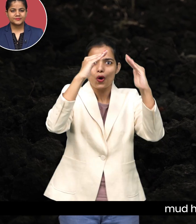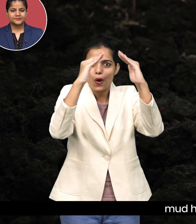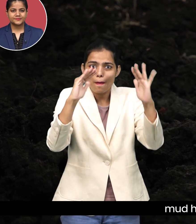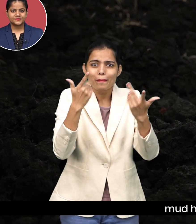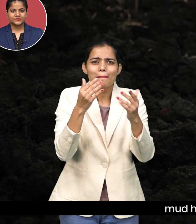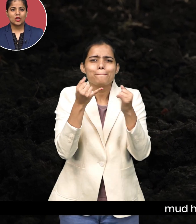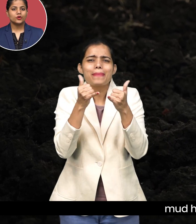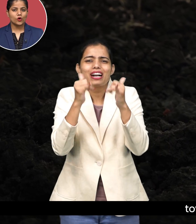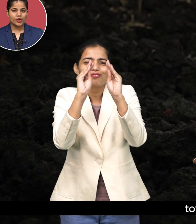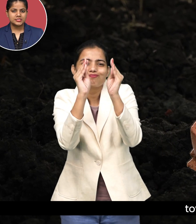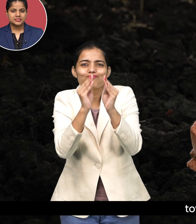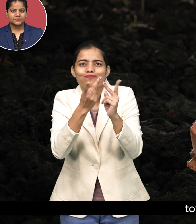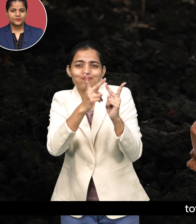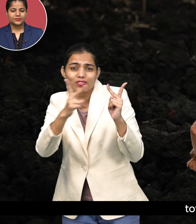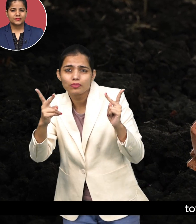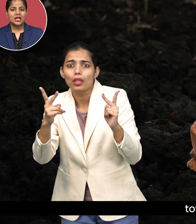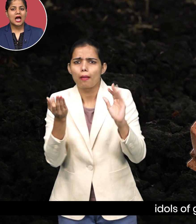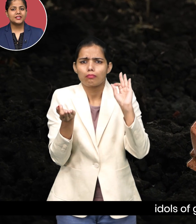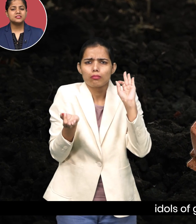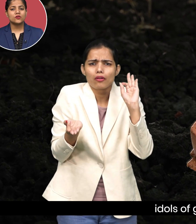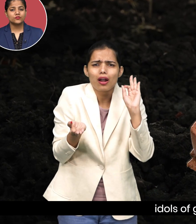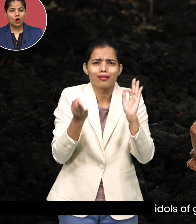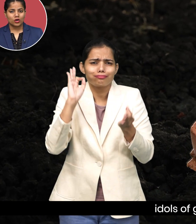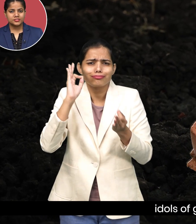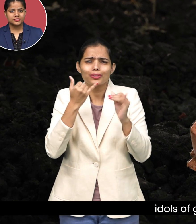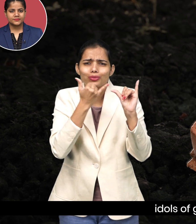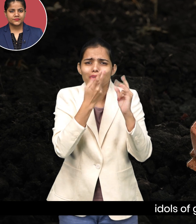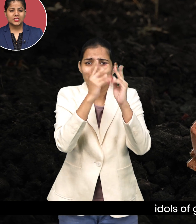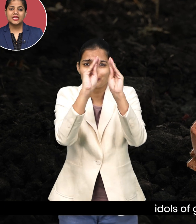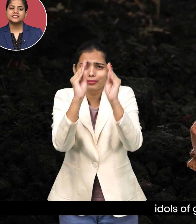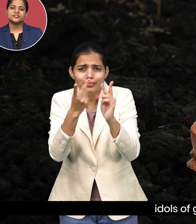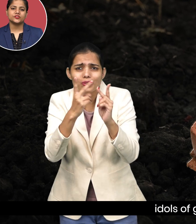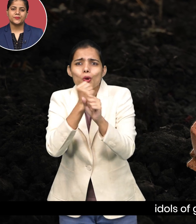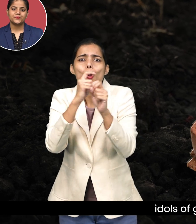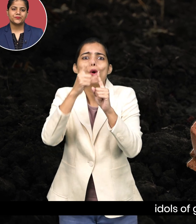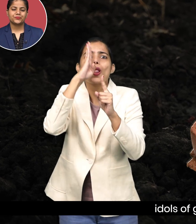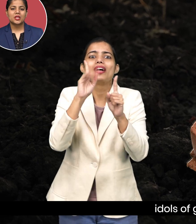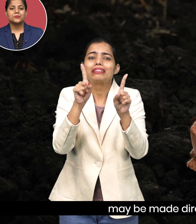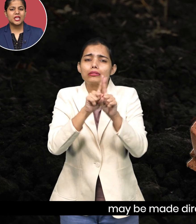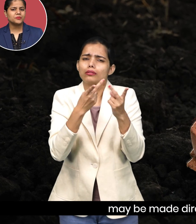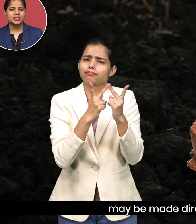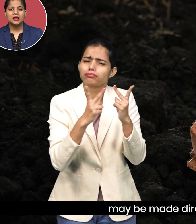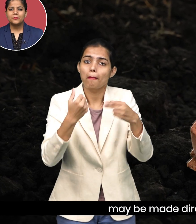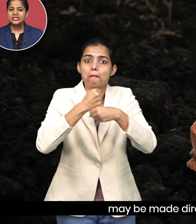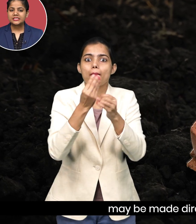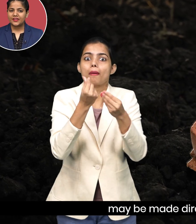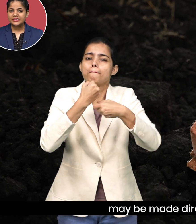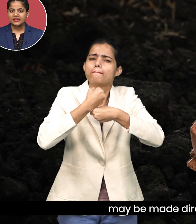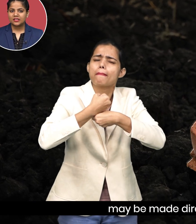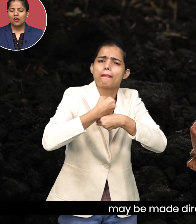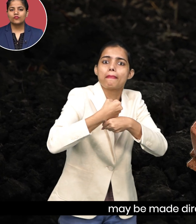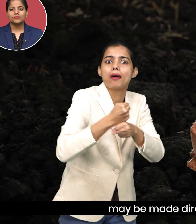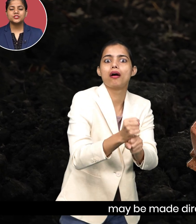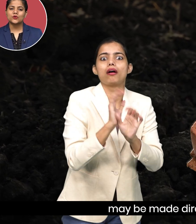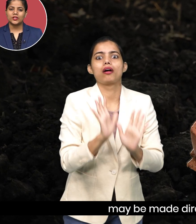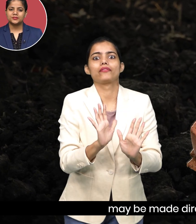houses, toys, idols of gods, etc. may be made